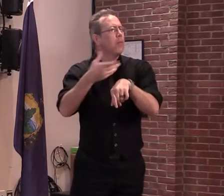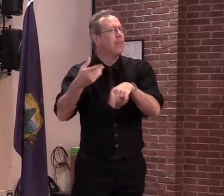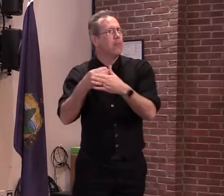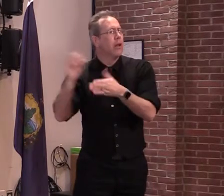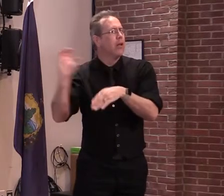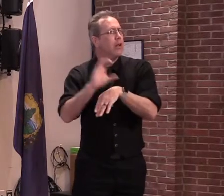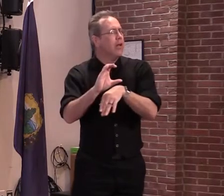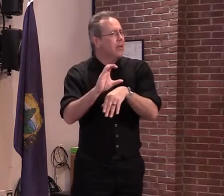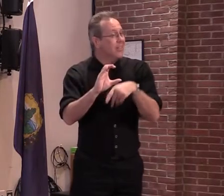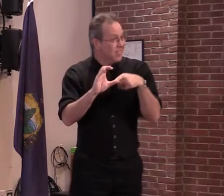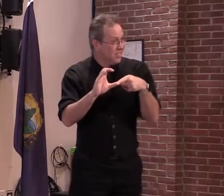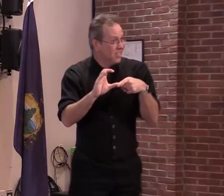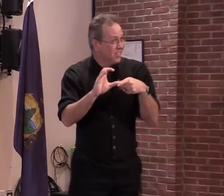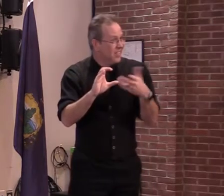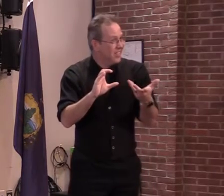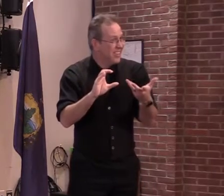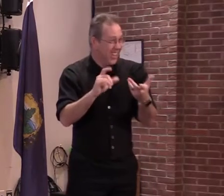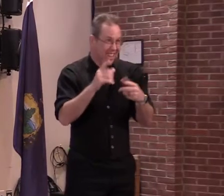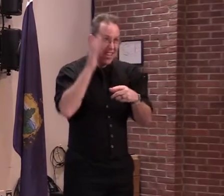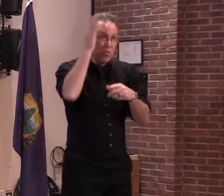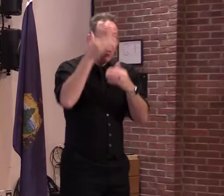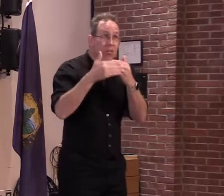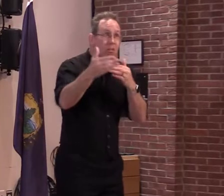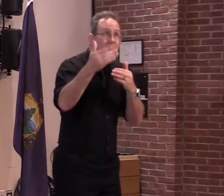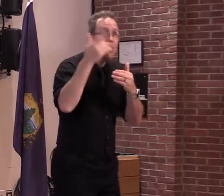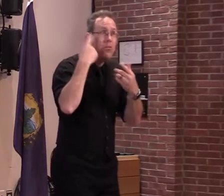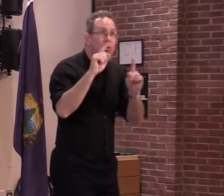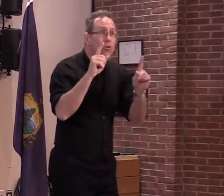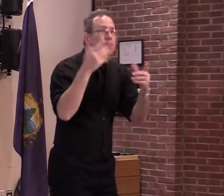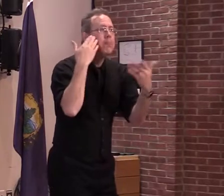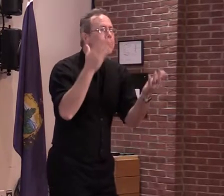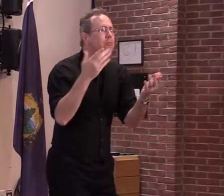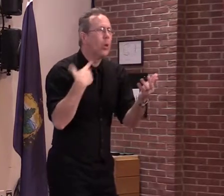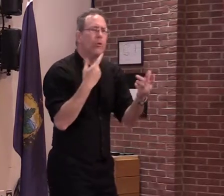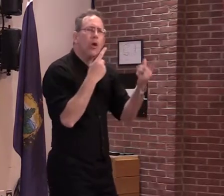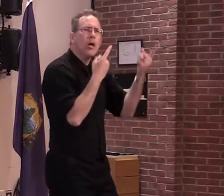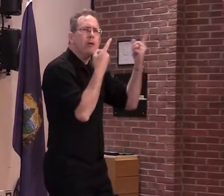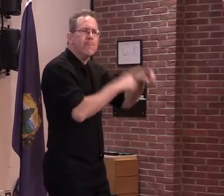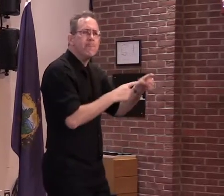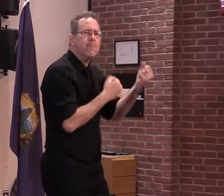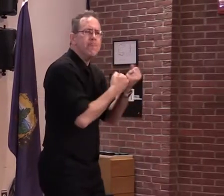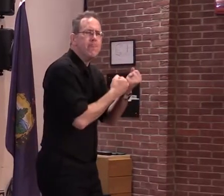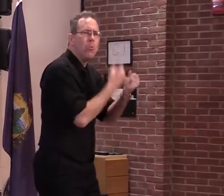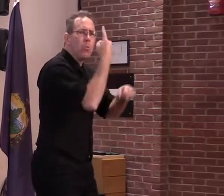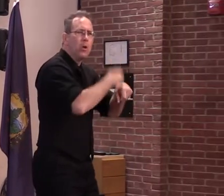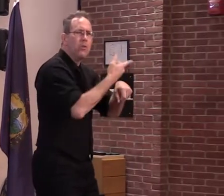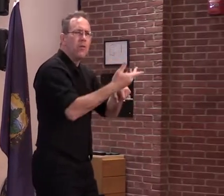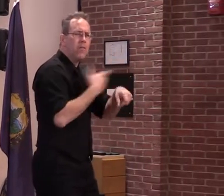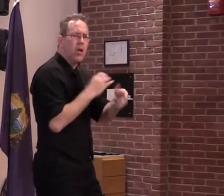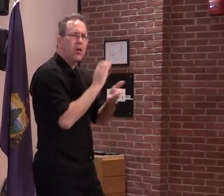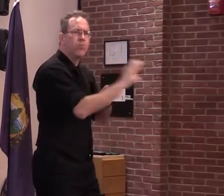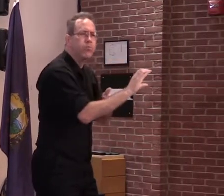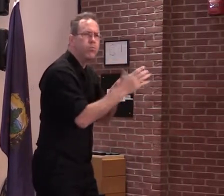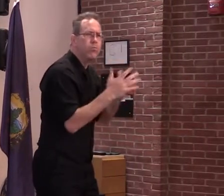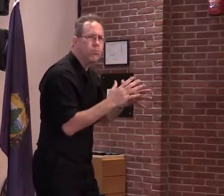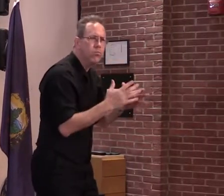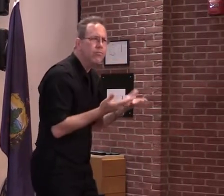future. And I couldn't agree more. I think I've shown that I'm perfectly willing to veto